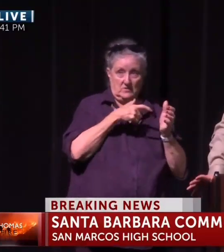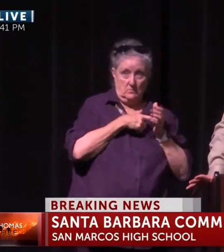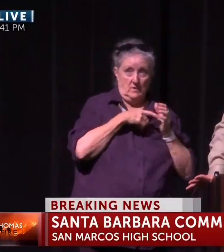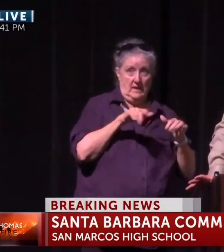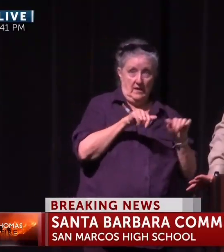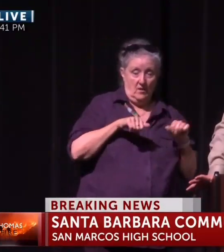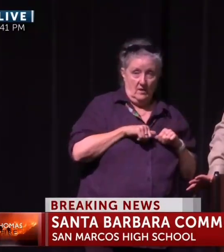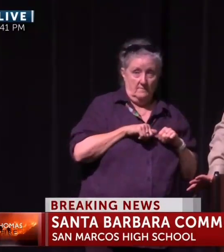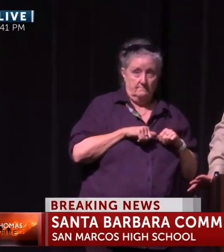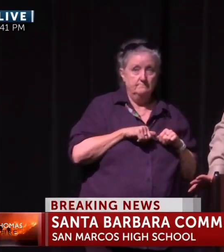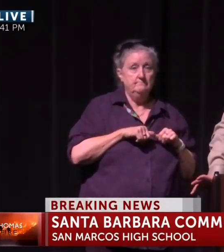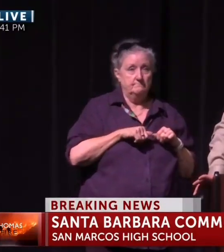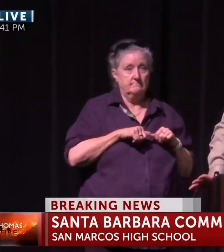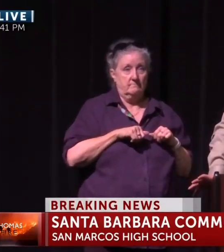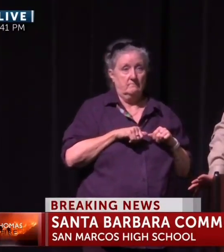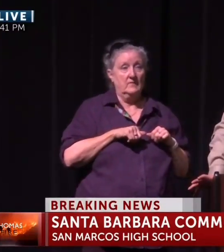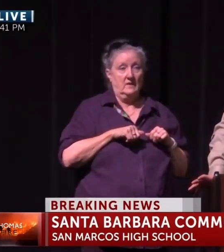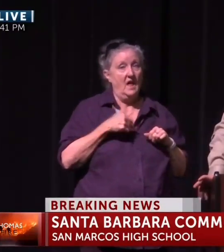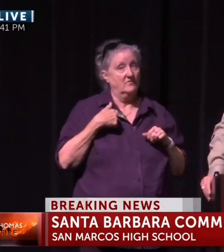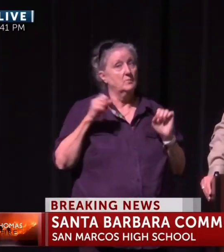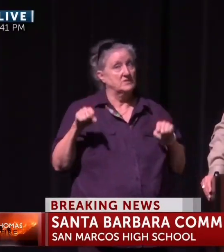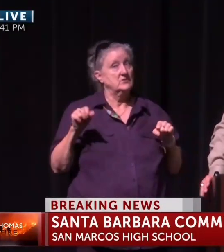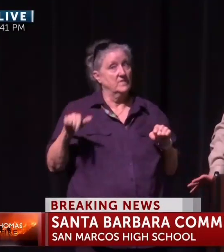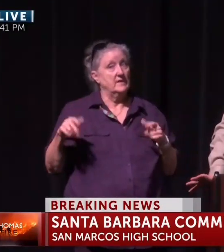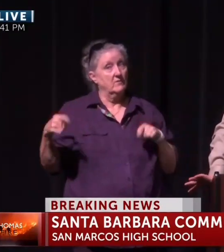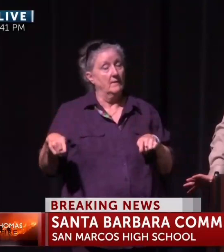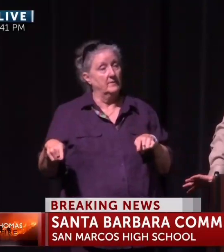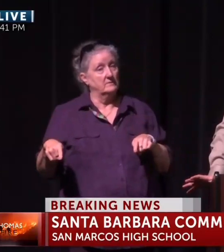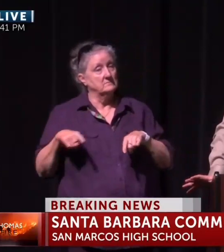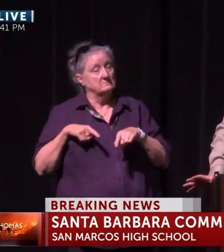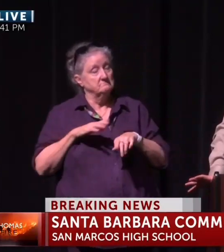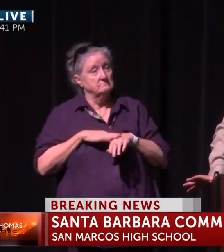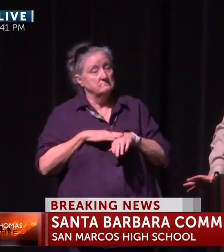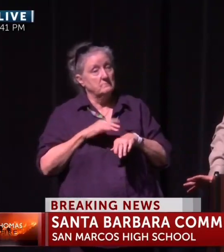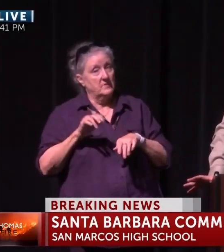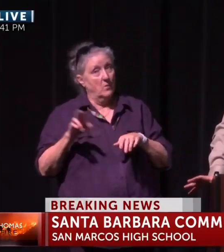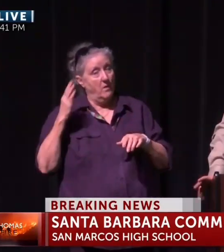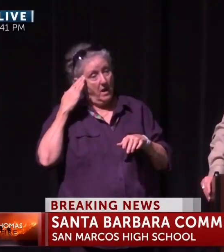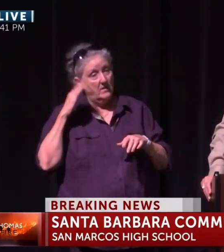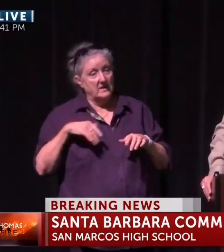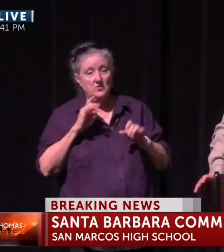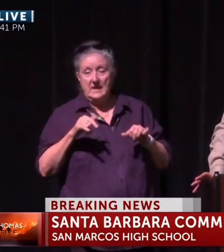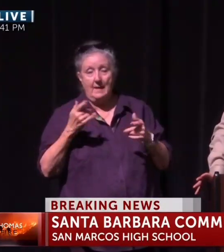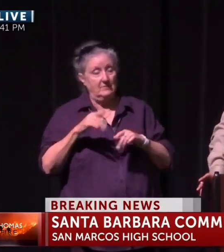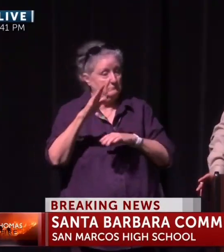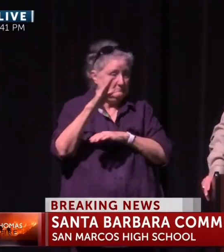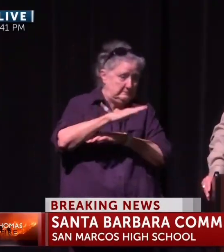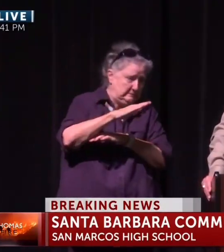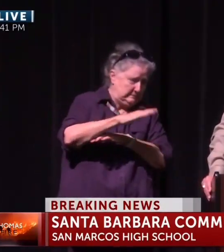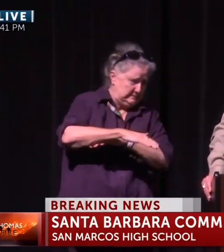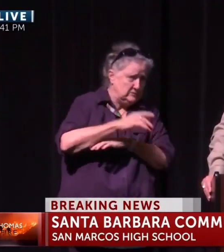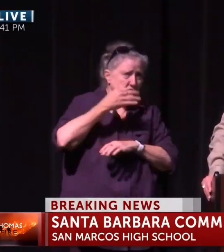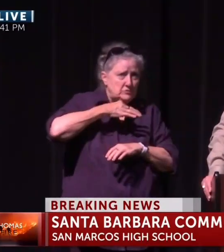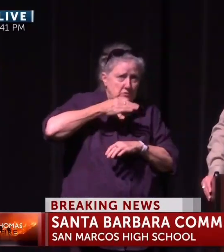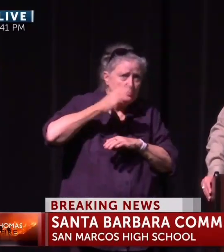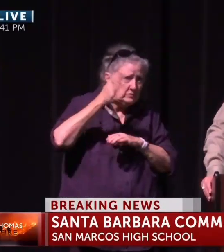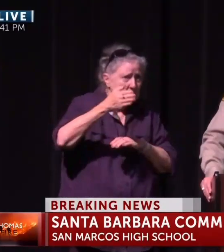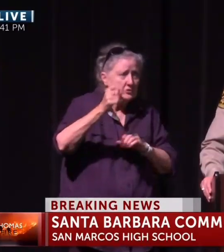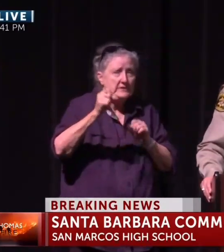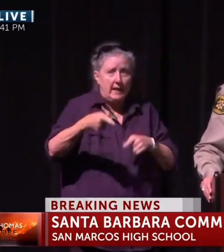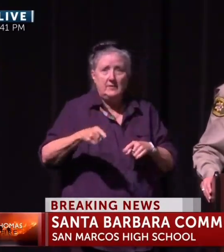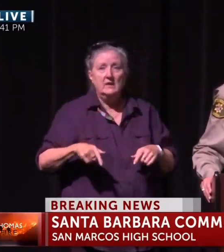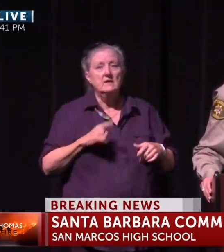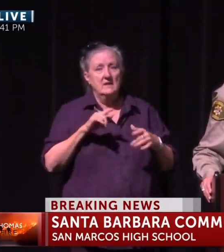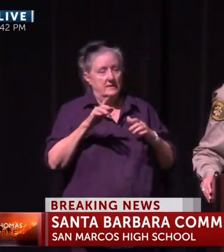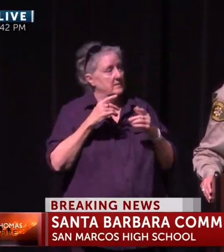we certainly have the potential for that to happen, and it could happen before the day is out. If that happens, the